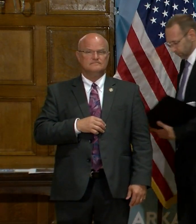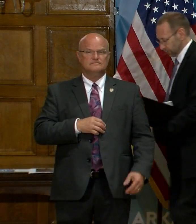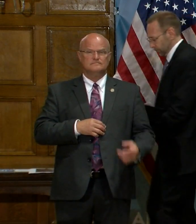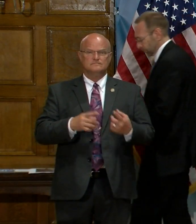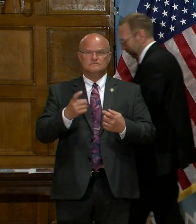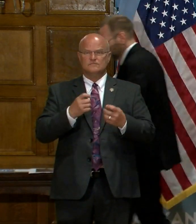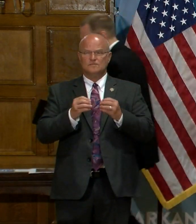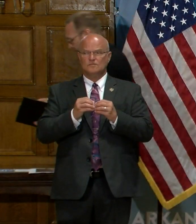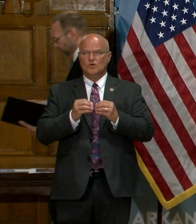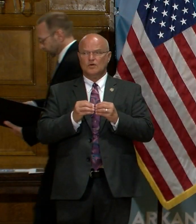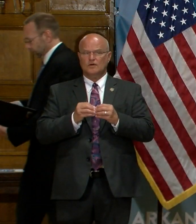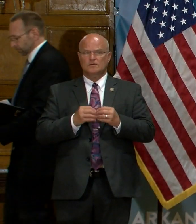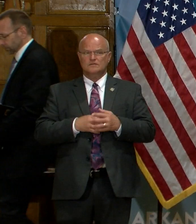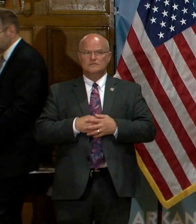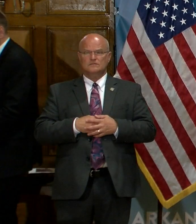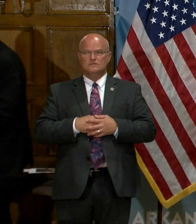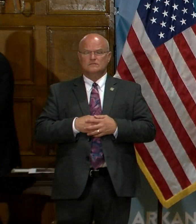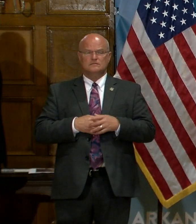Questions?